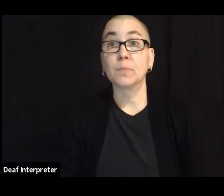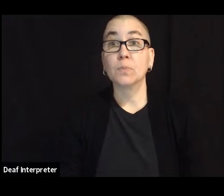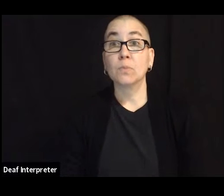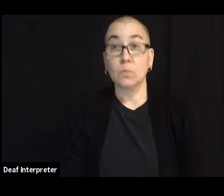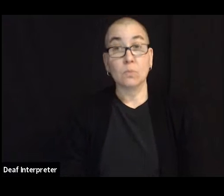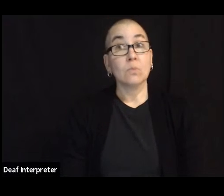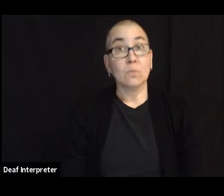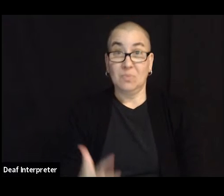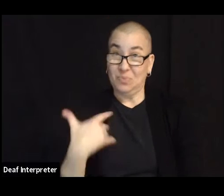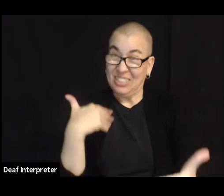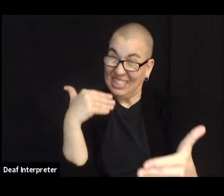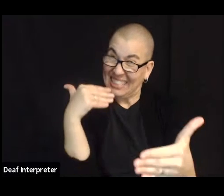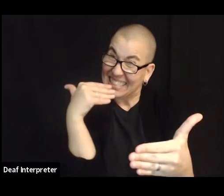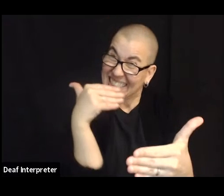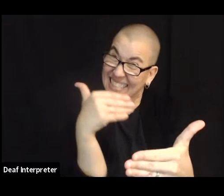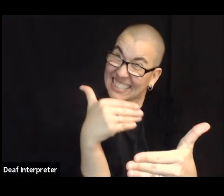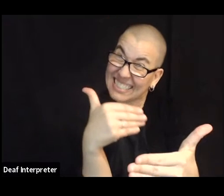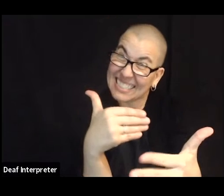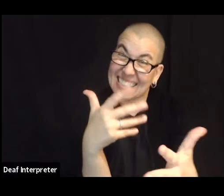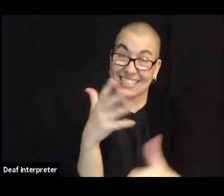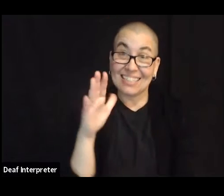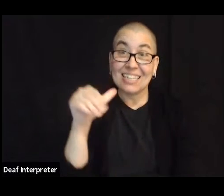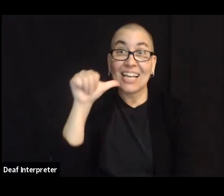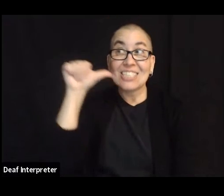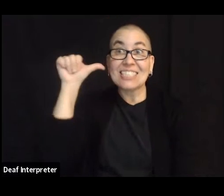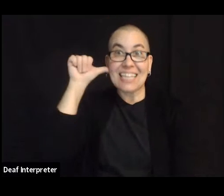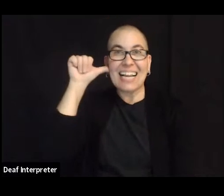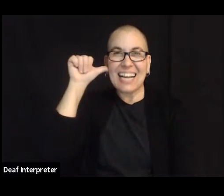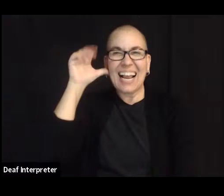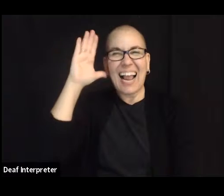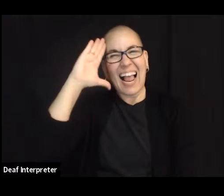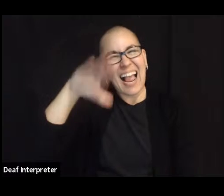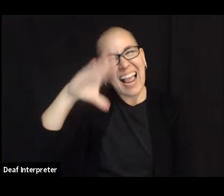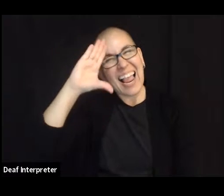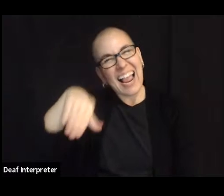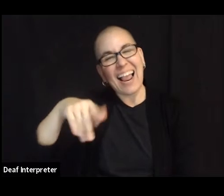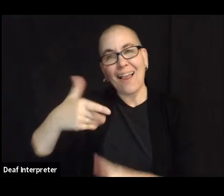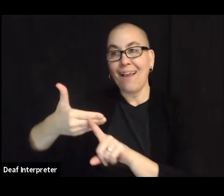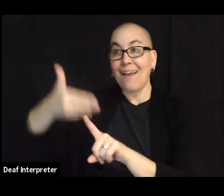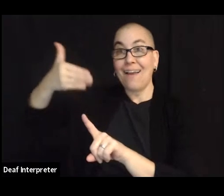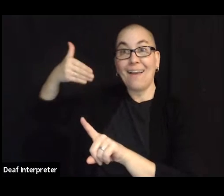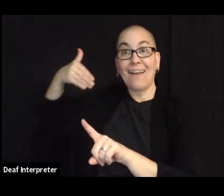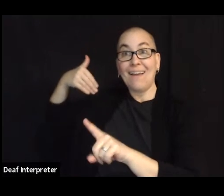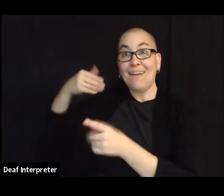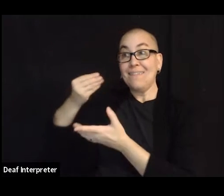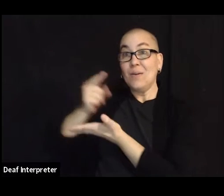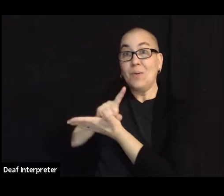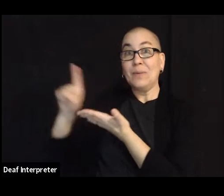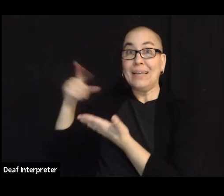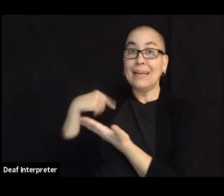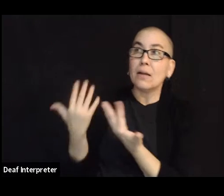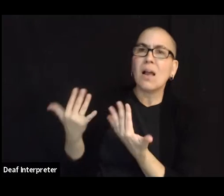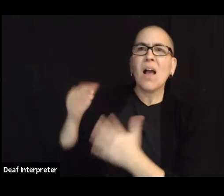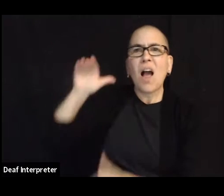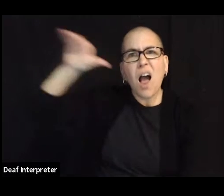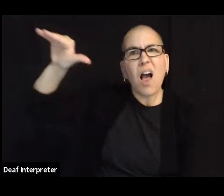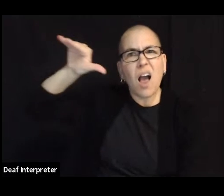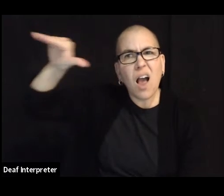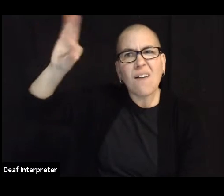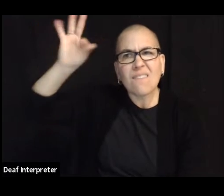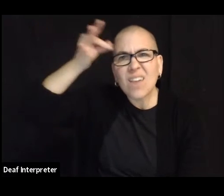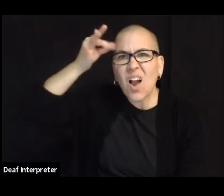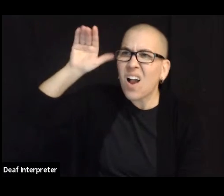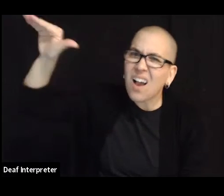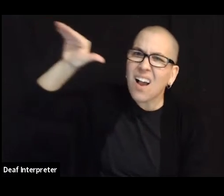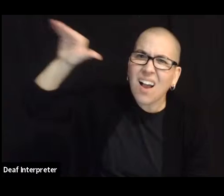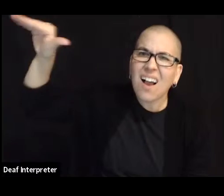were yesterday, but as we've learned in the past, we need the federal government to come through on what they are promising. We'll work over the coming